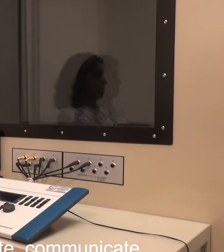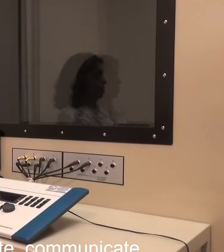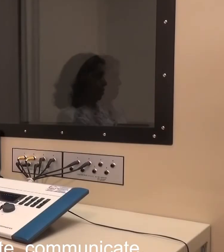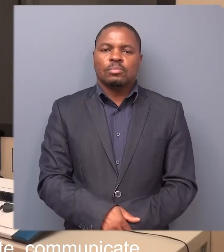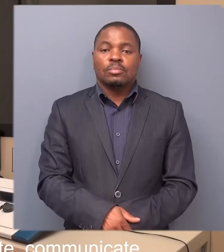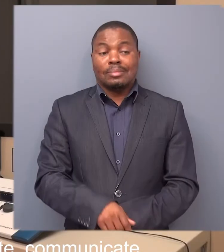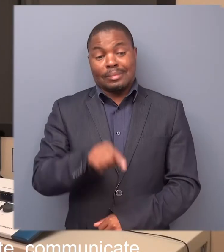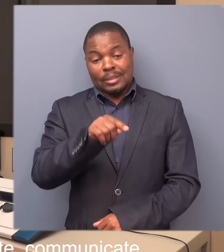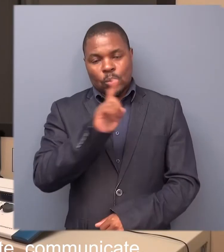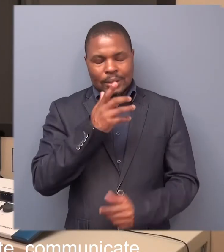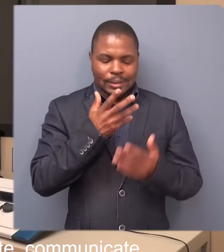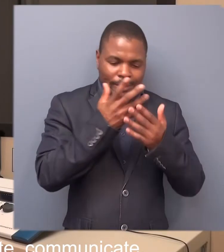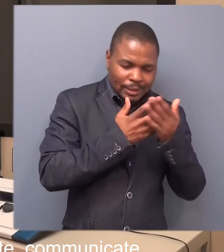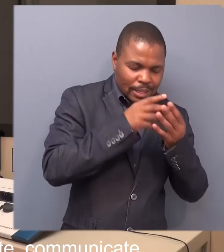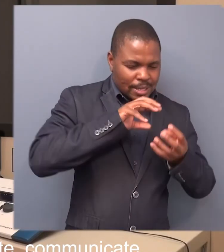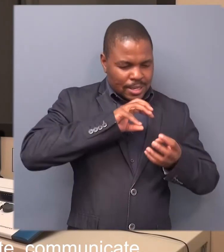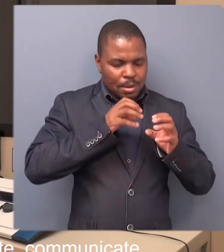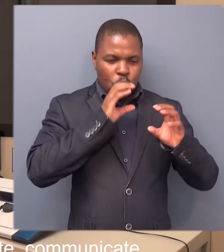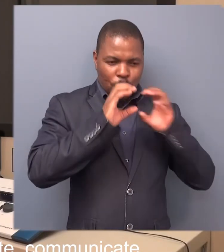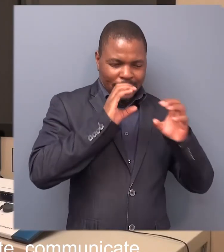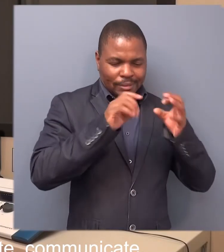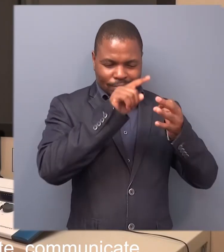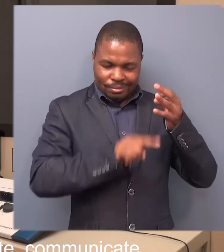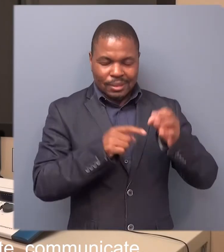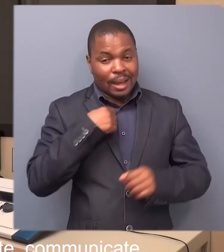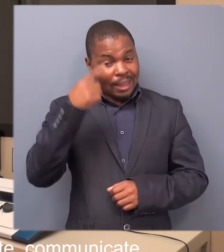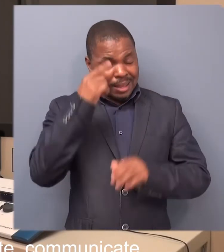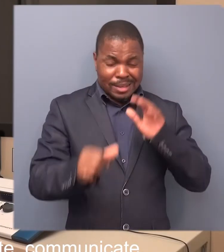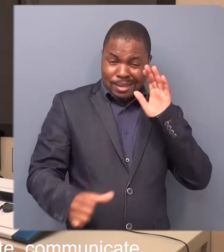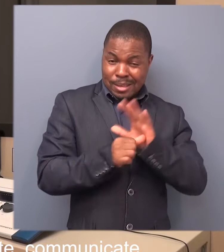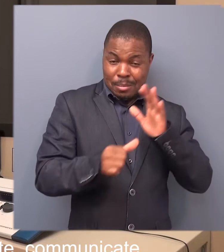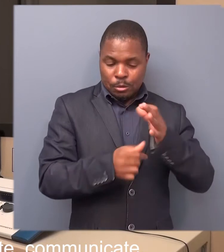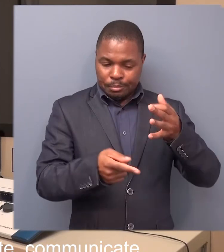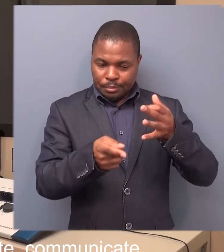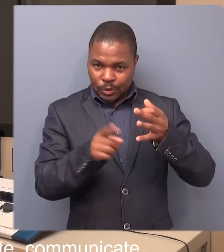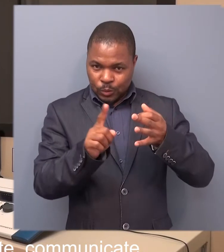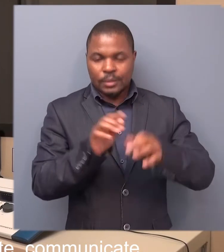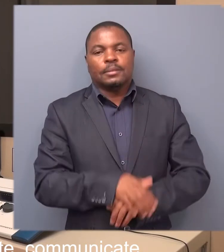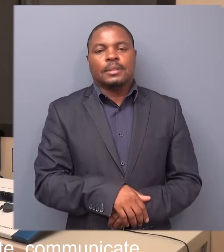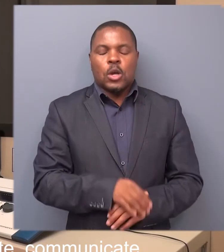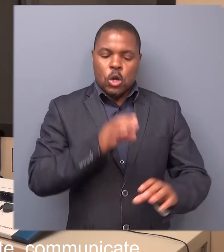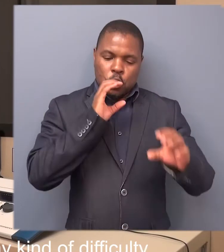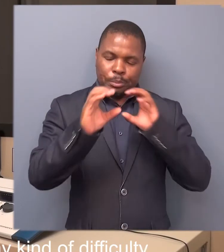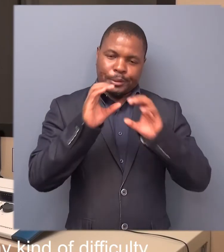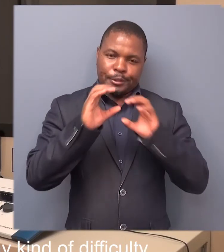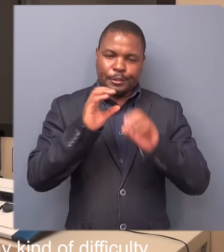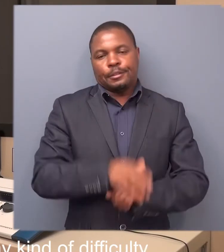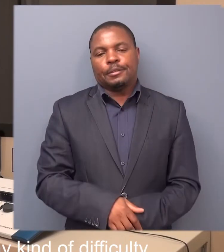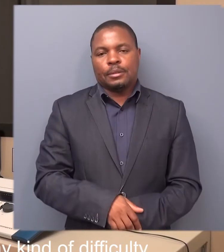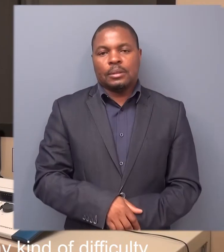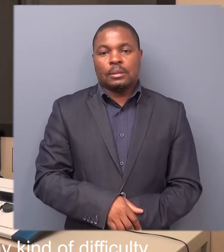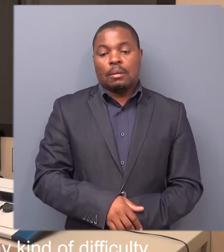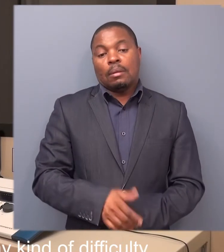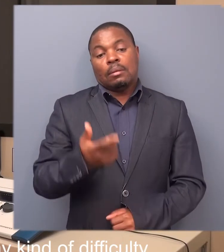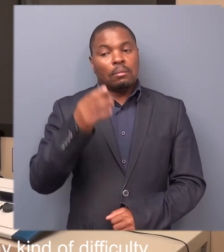Is screen rehabilitate communities, and I think the important thing is the communication. So